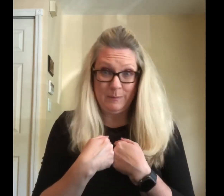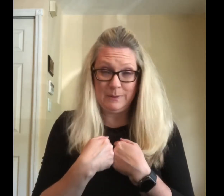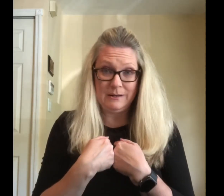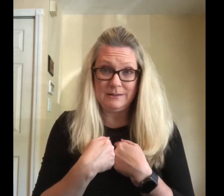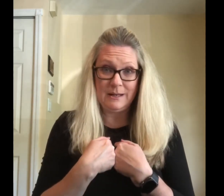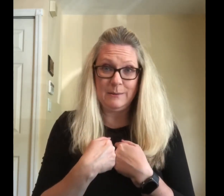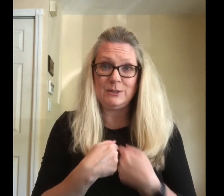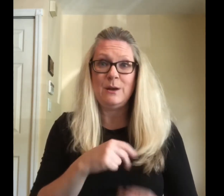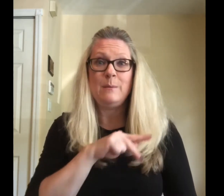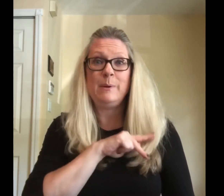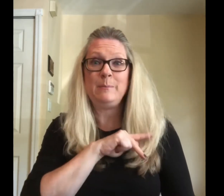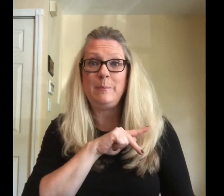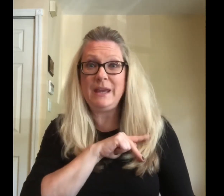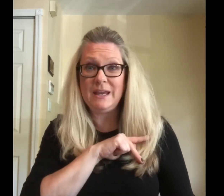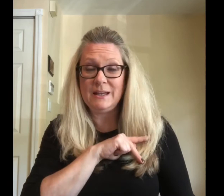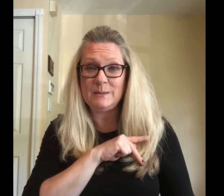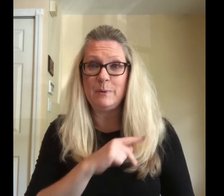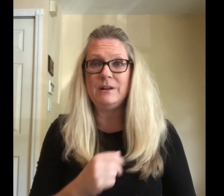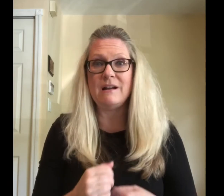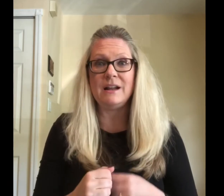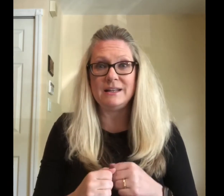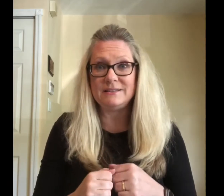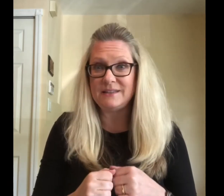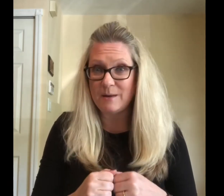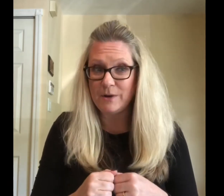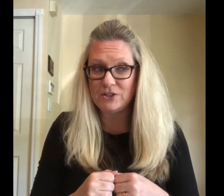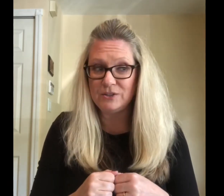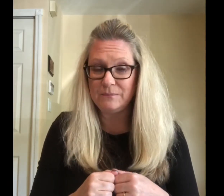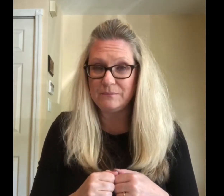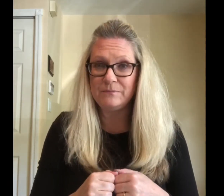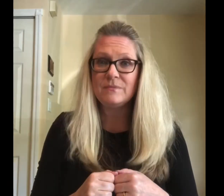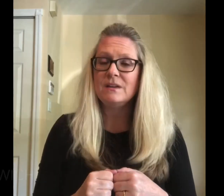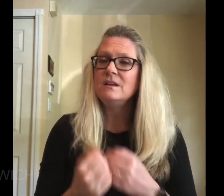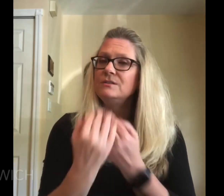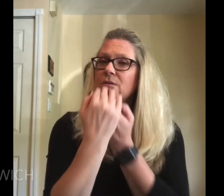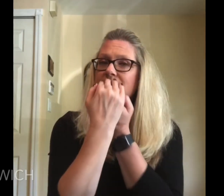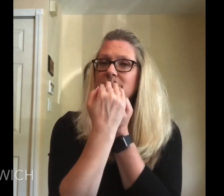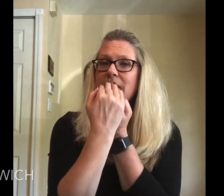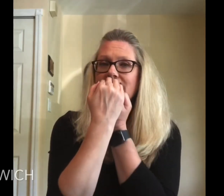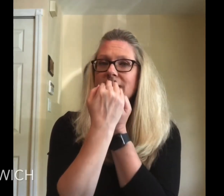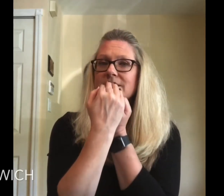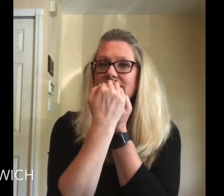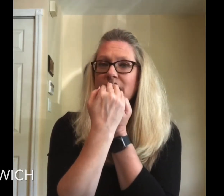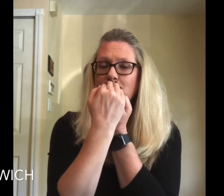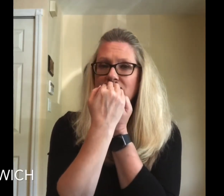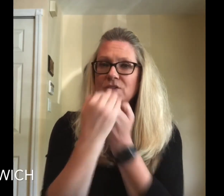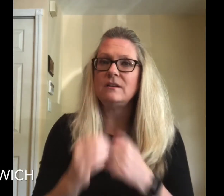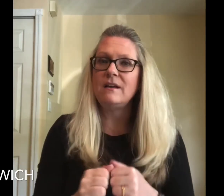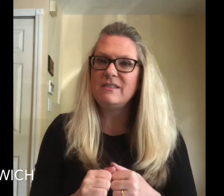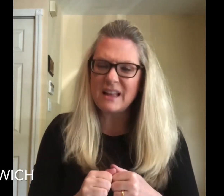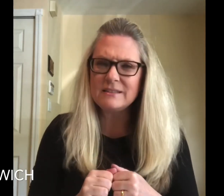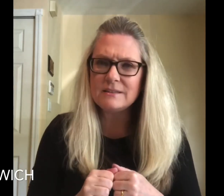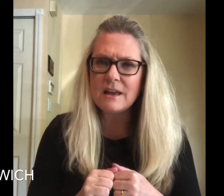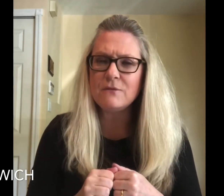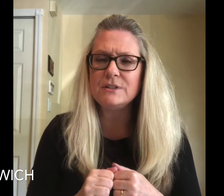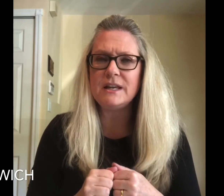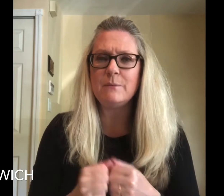a sandwich, but Pete is putting on his sandwich. So he's making a sandwich. That's the sign for sandwich. Your